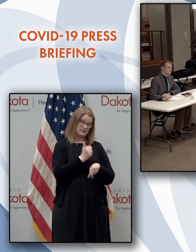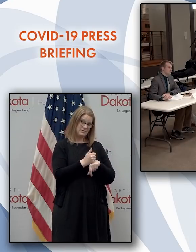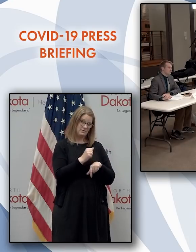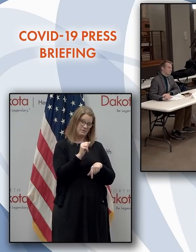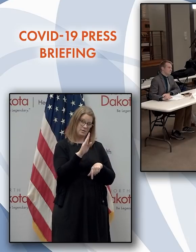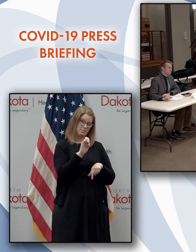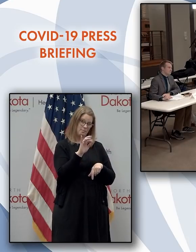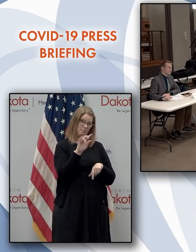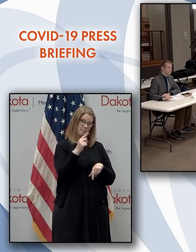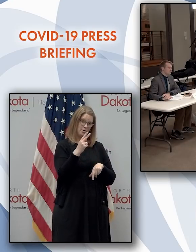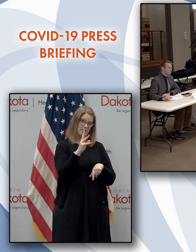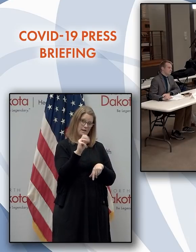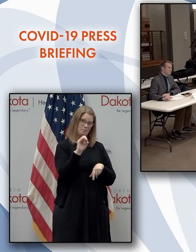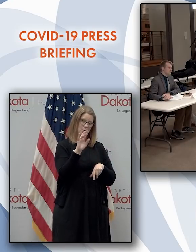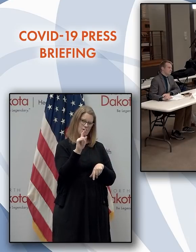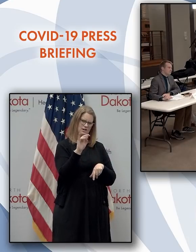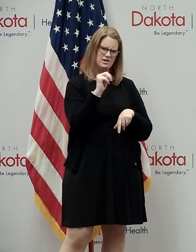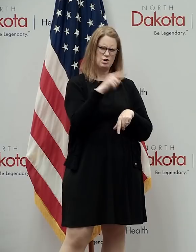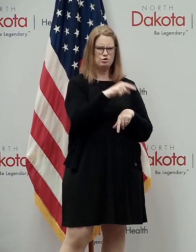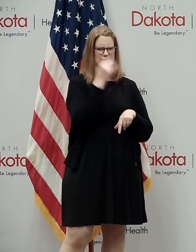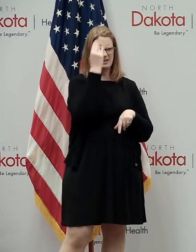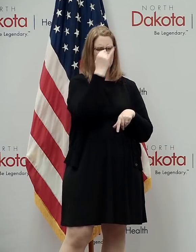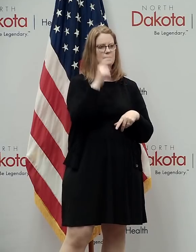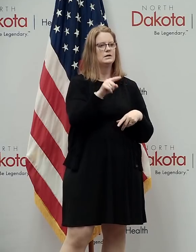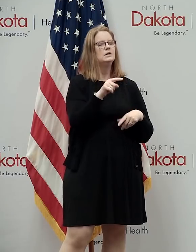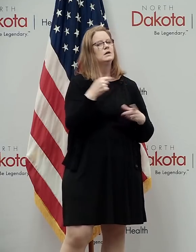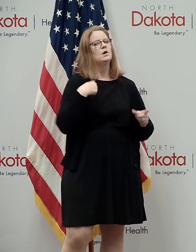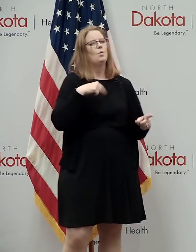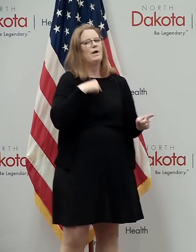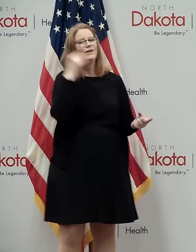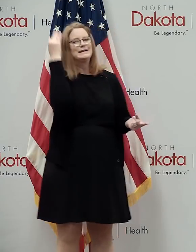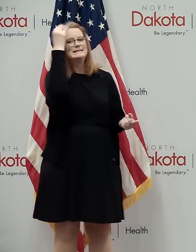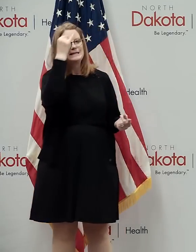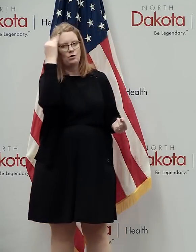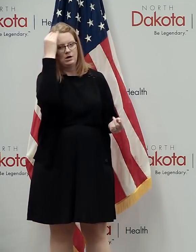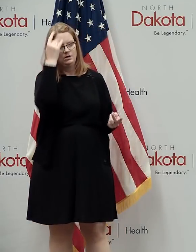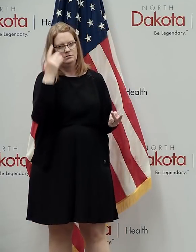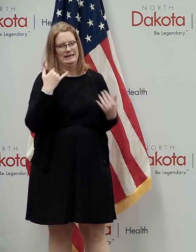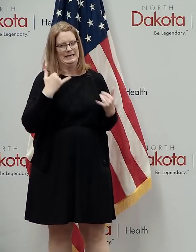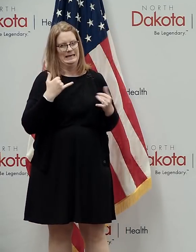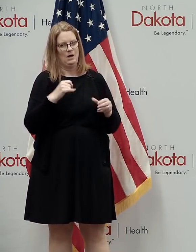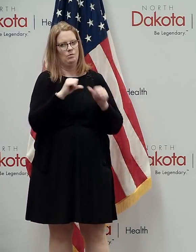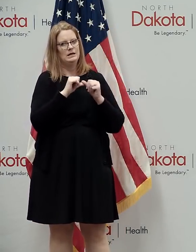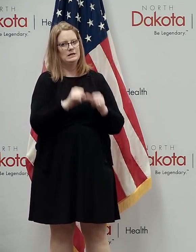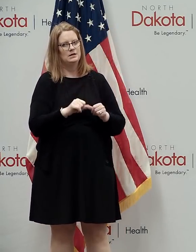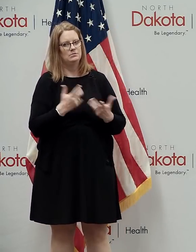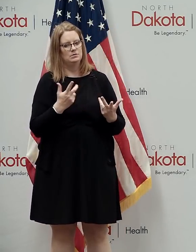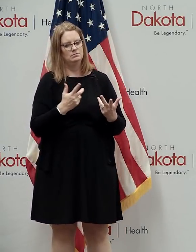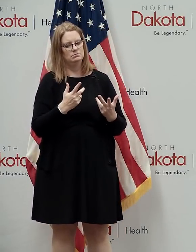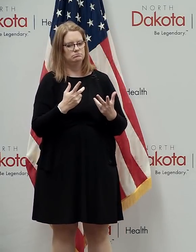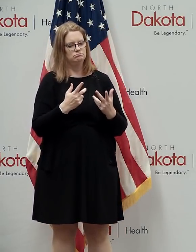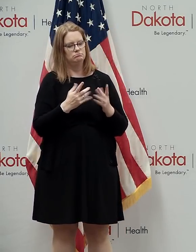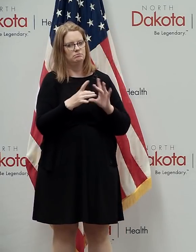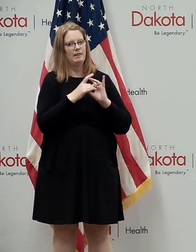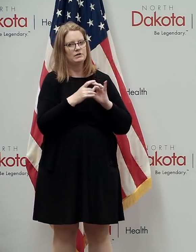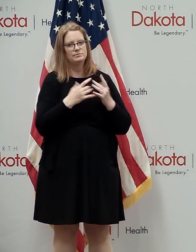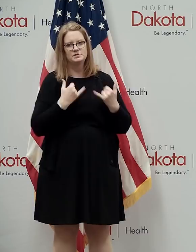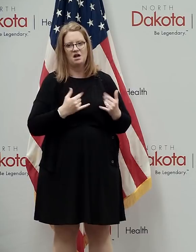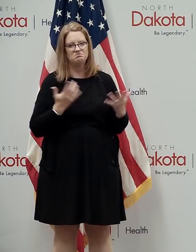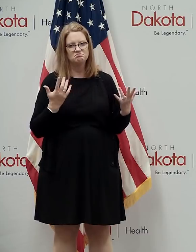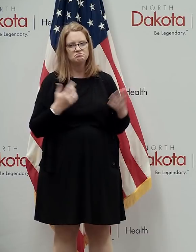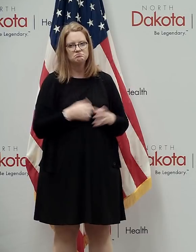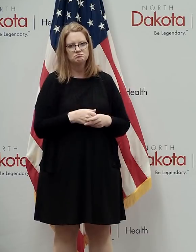Burley-Morton counties, or are you just looking into that? We'll consider it if we need to, but right now we're just going to continue with the existing relationships that we have.